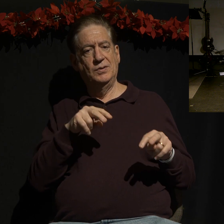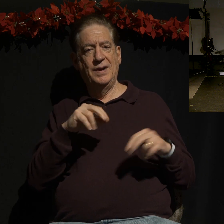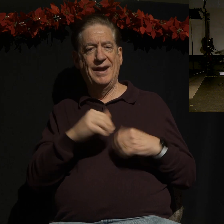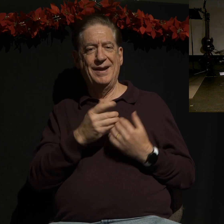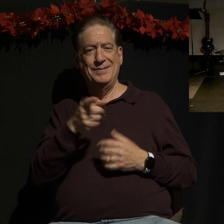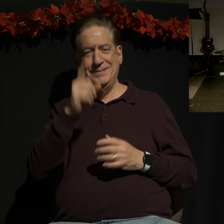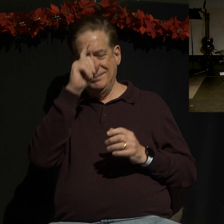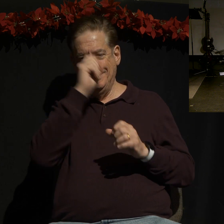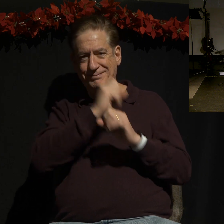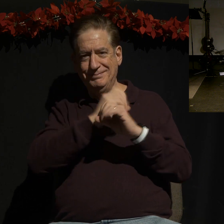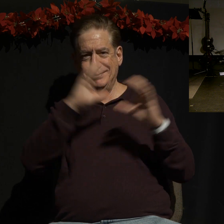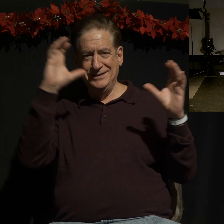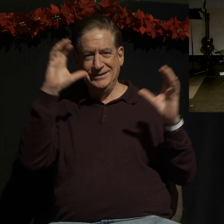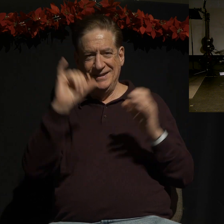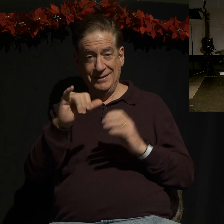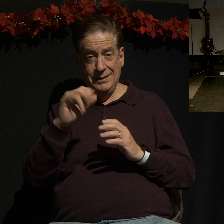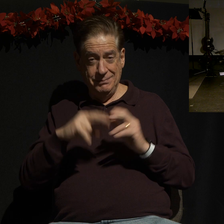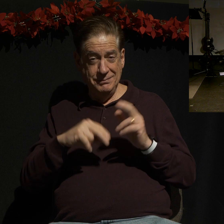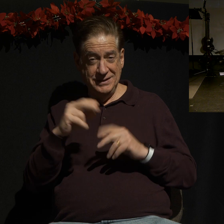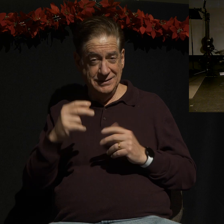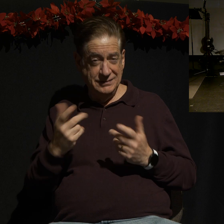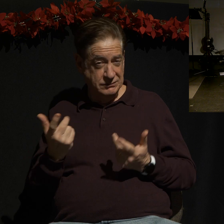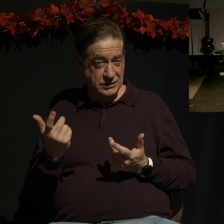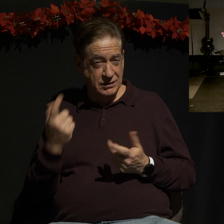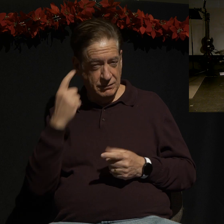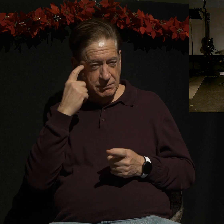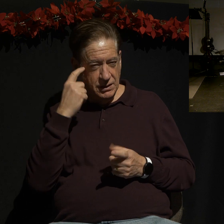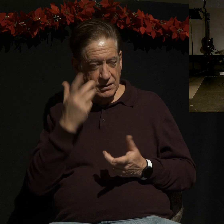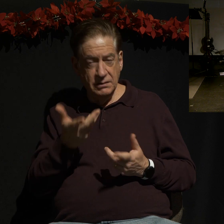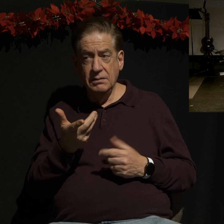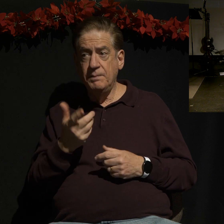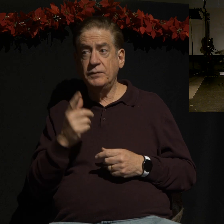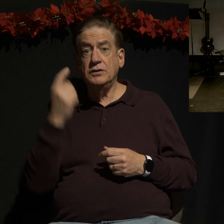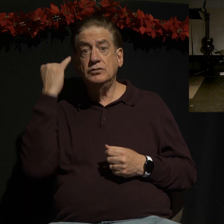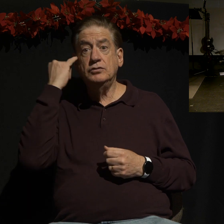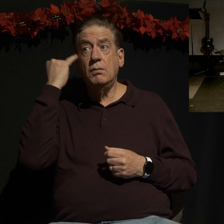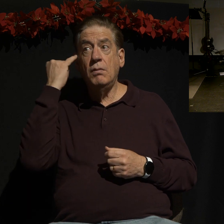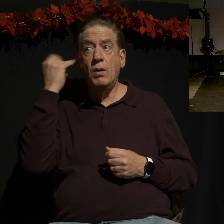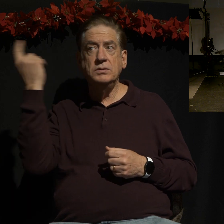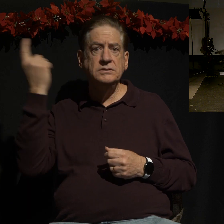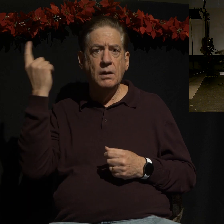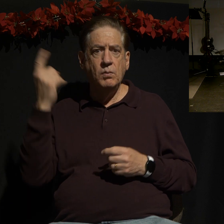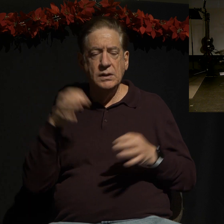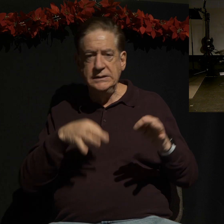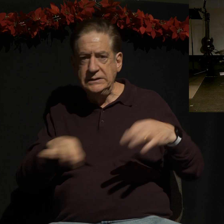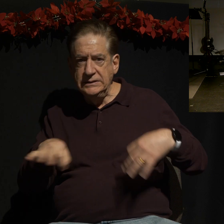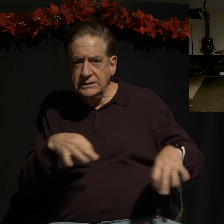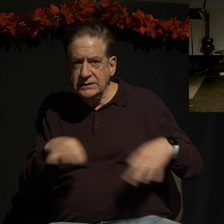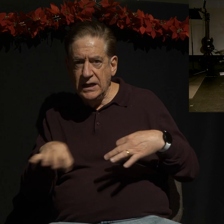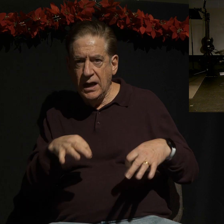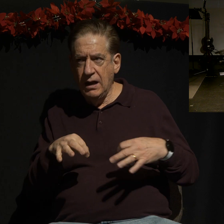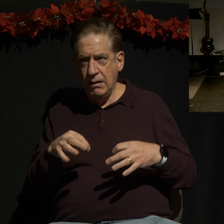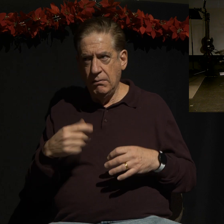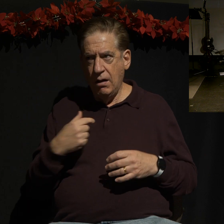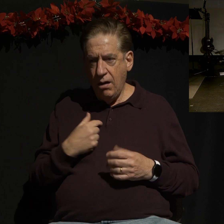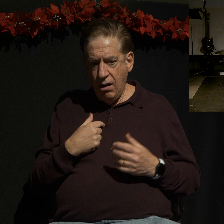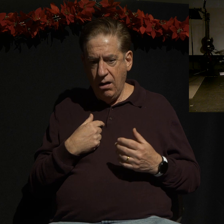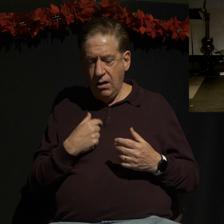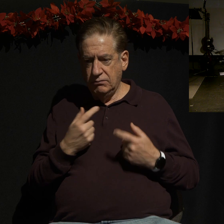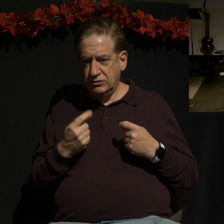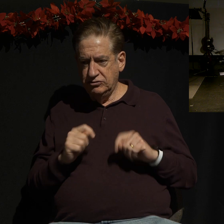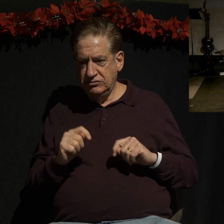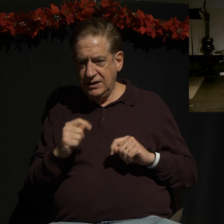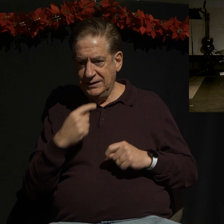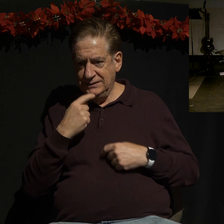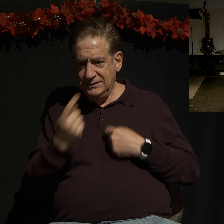you picture that building in your mind. Now, let's say somebody else is trying to describe to somebody what I am trying to